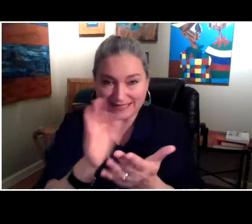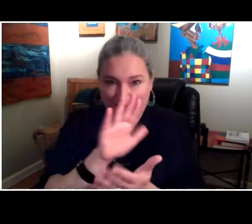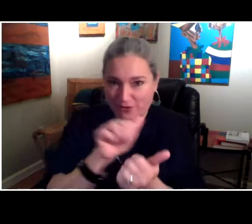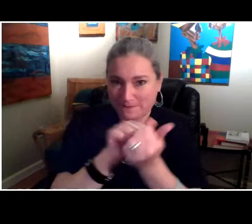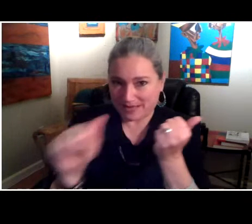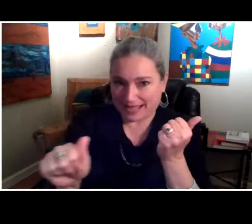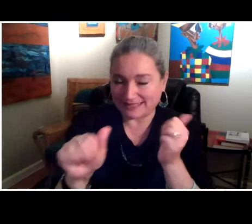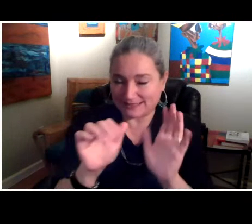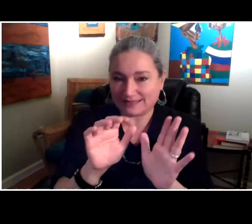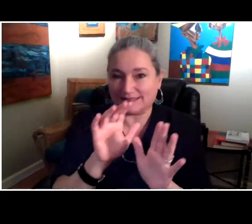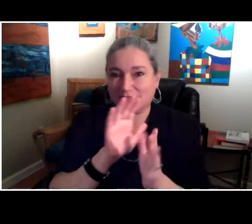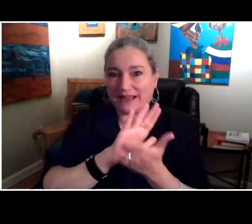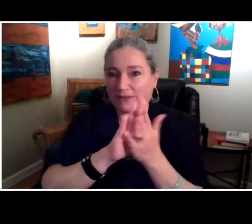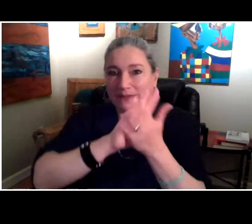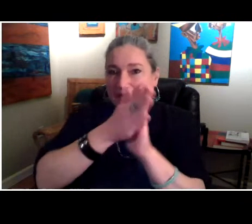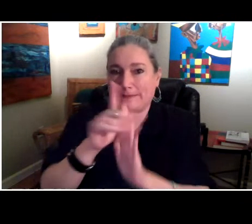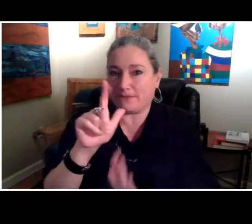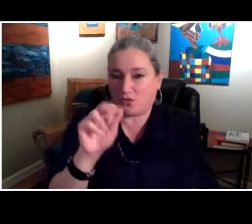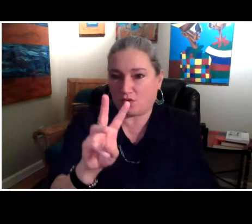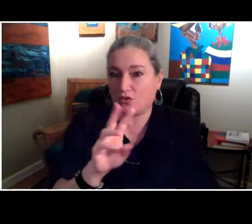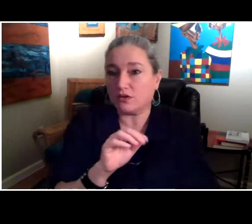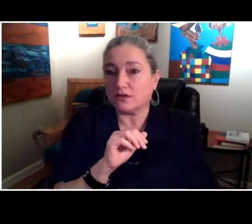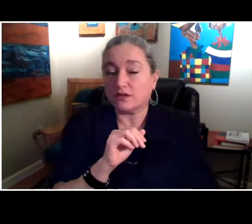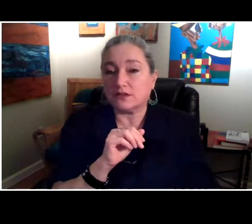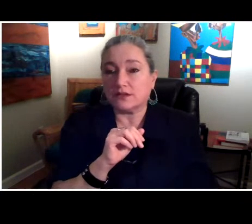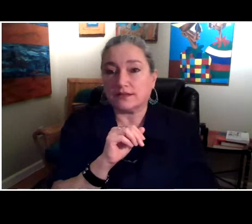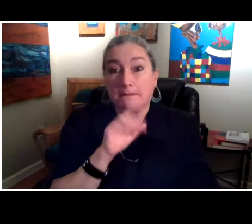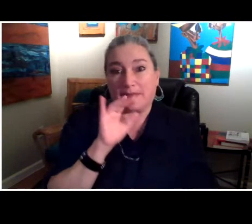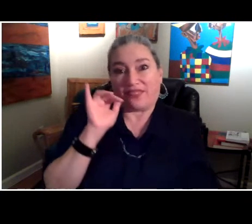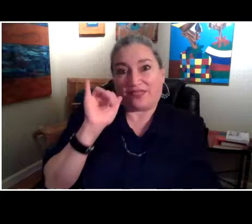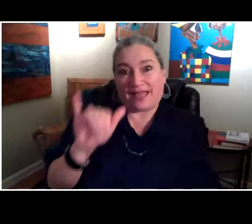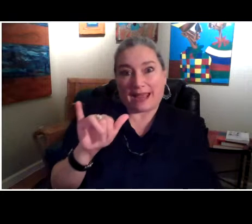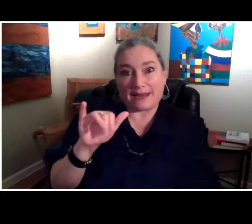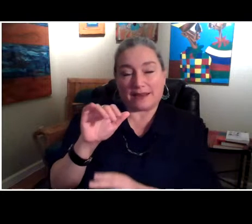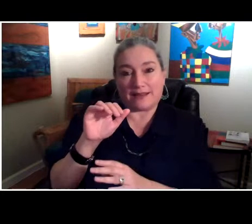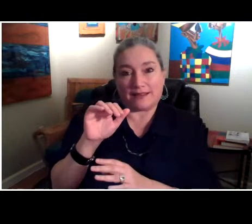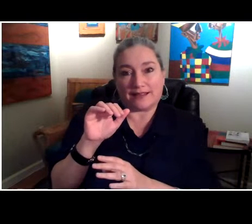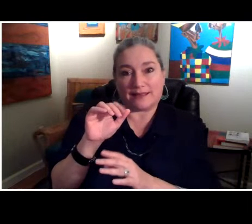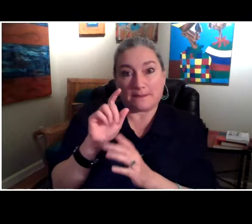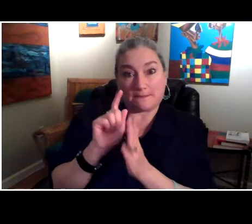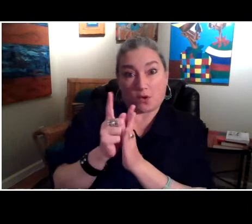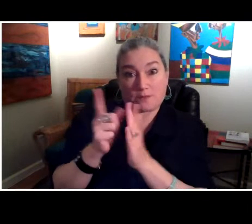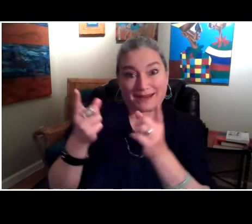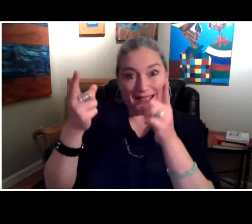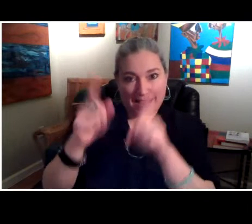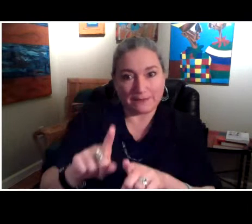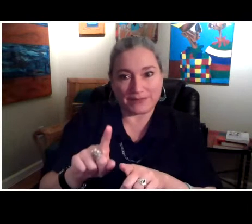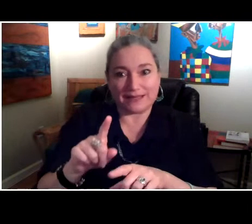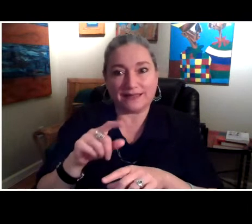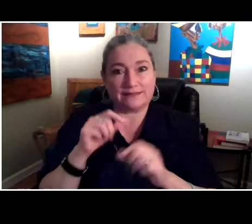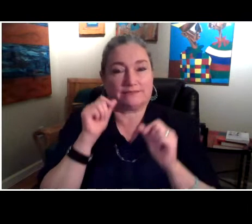in 2010, I'm sorry, not law, but bill, because it was never passed, it never became a law.